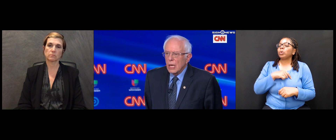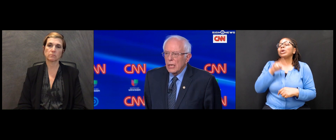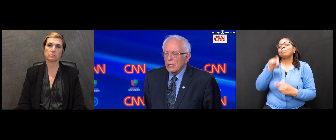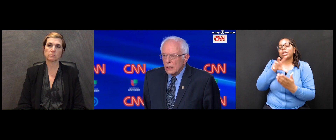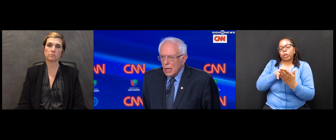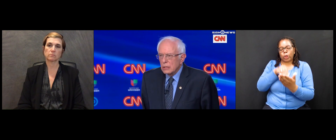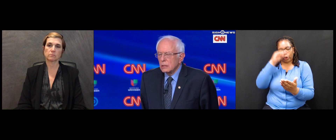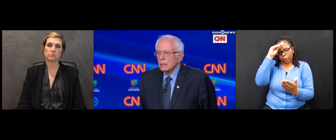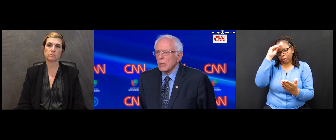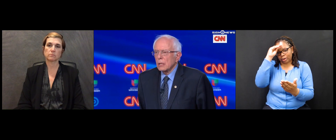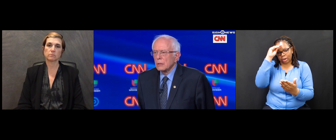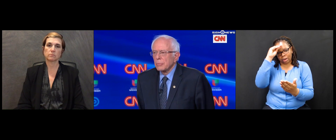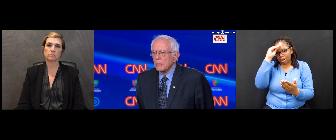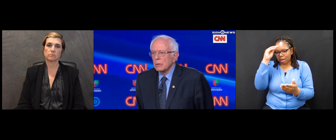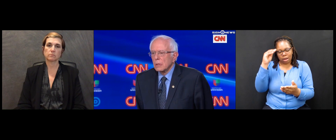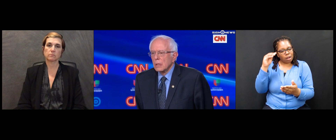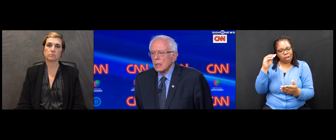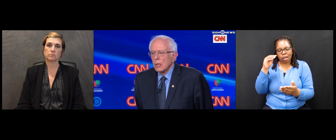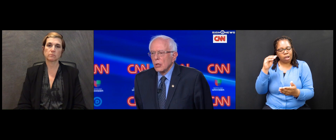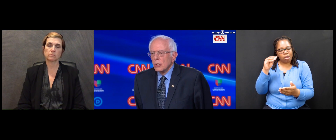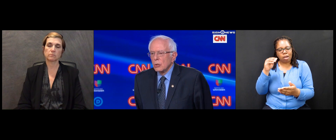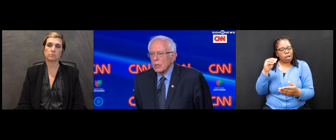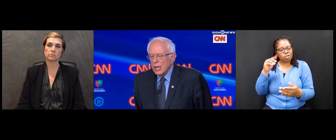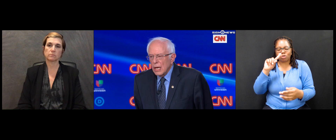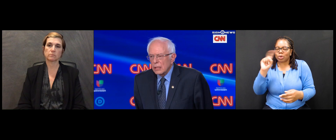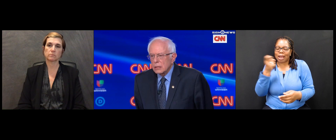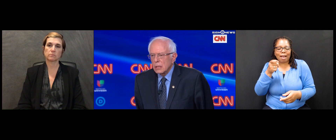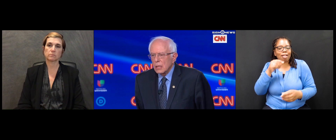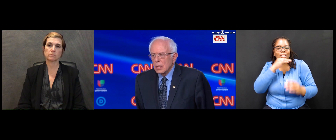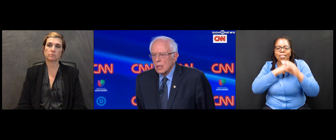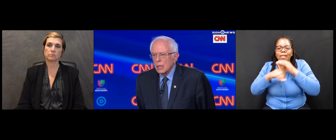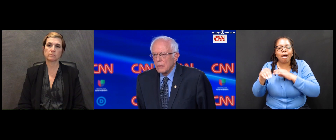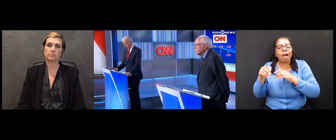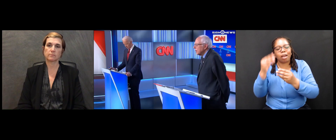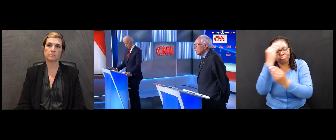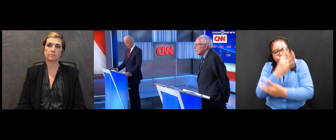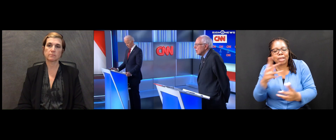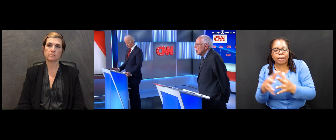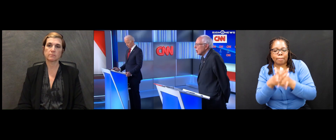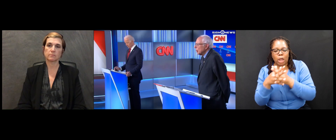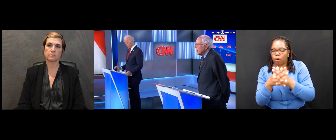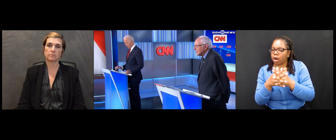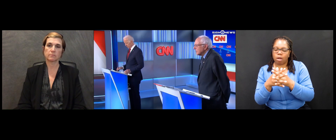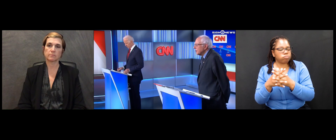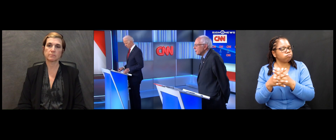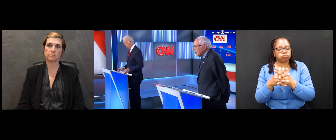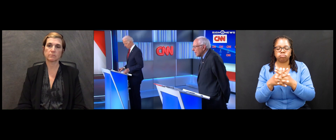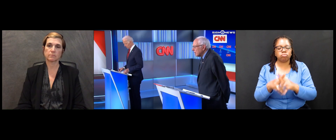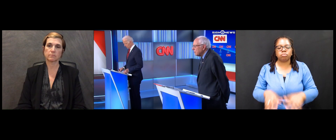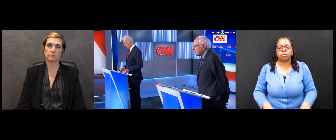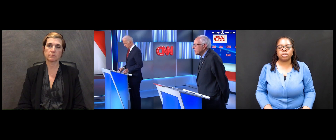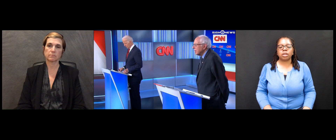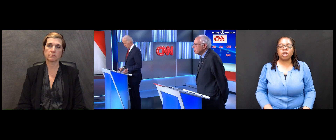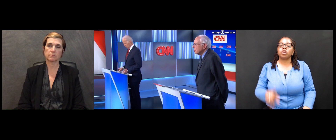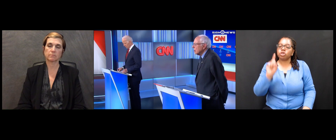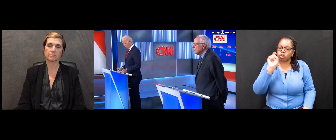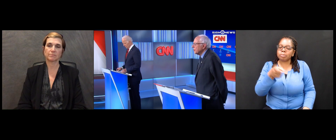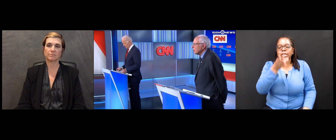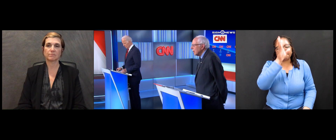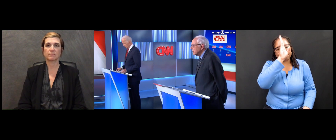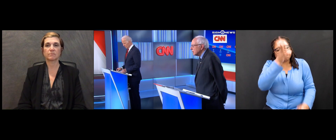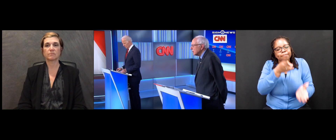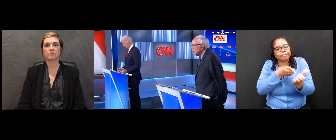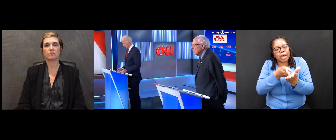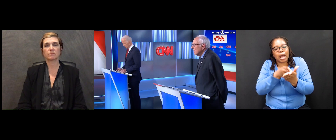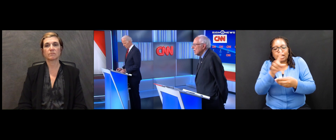that you cannot lie to the American people. You cannot be less than frank about the nature of